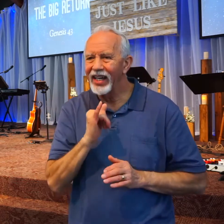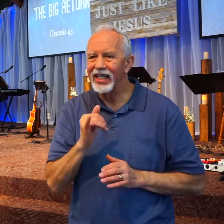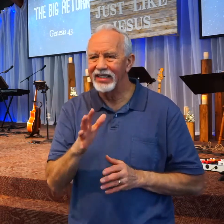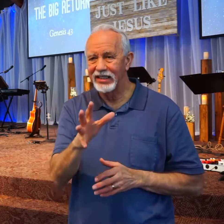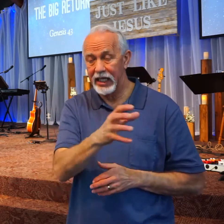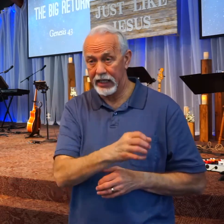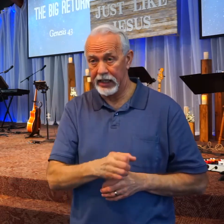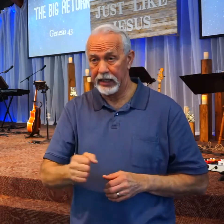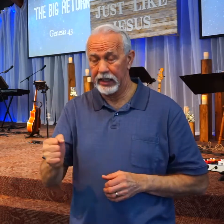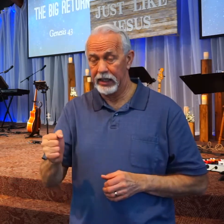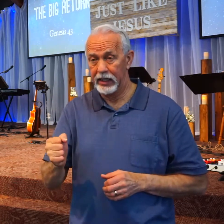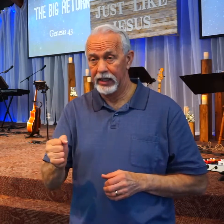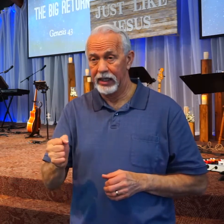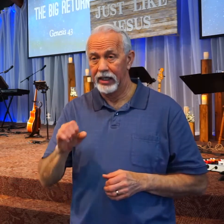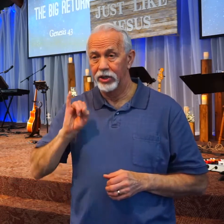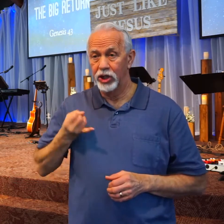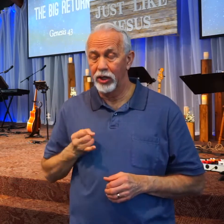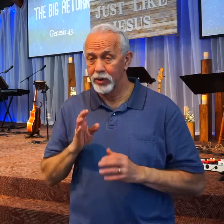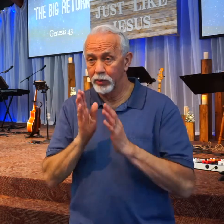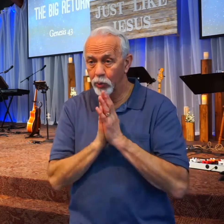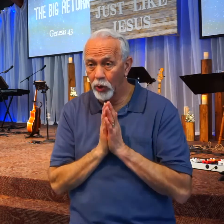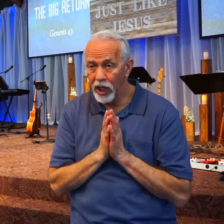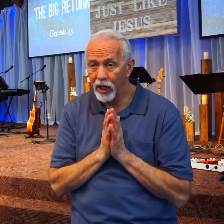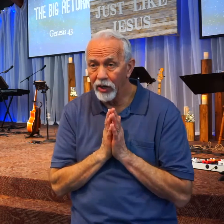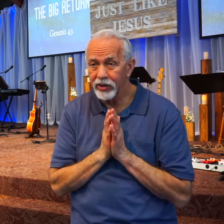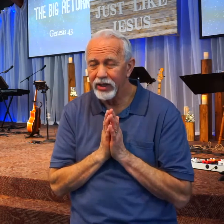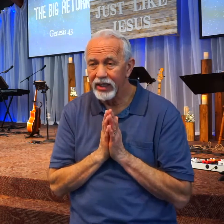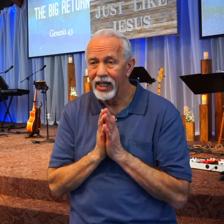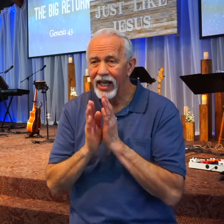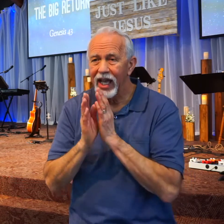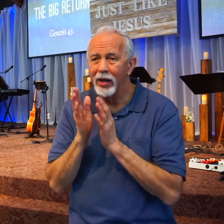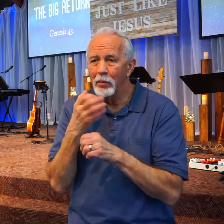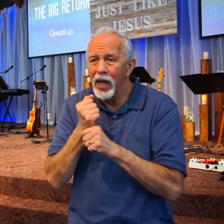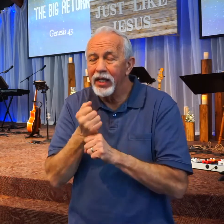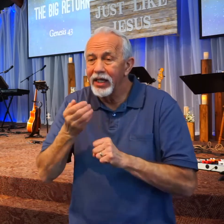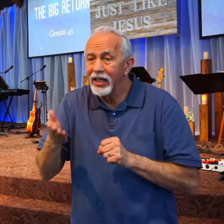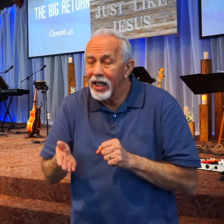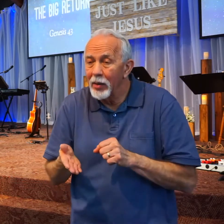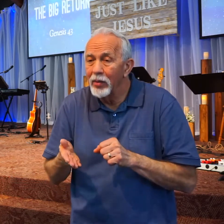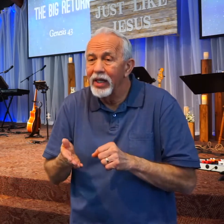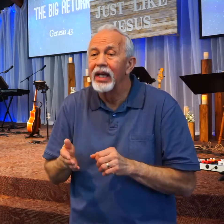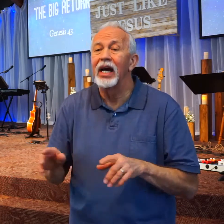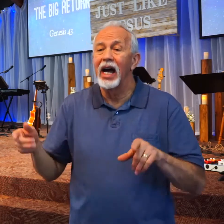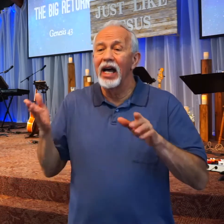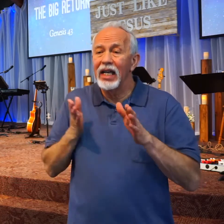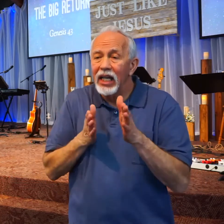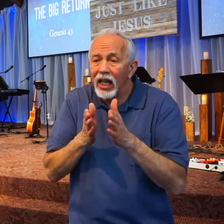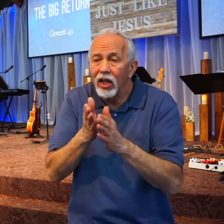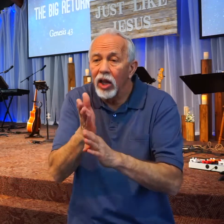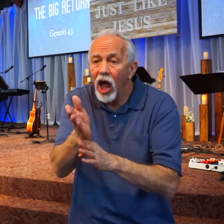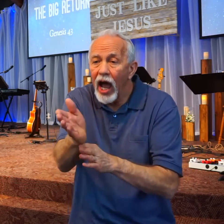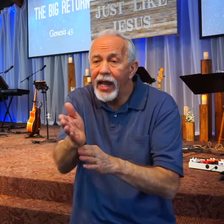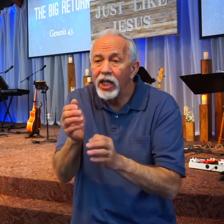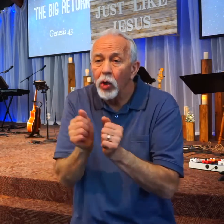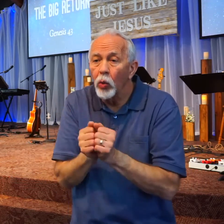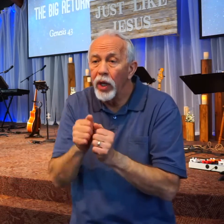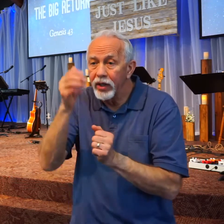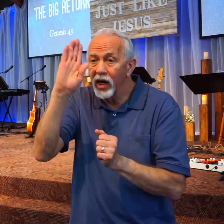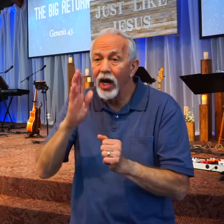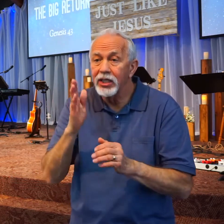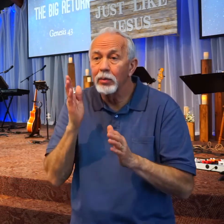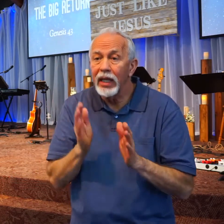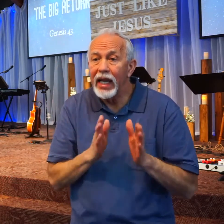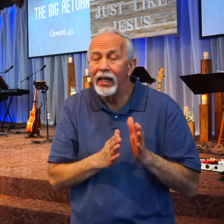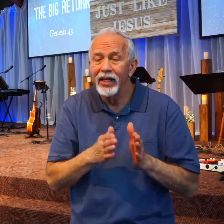taking Jacob's prayers and aligning them with his plan and with what he is doing. God's been at work all